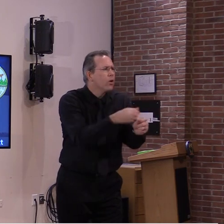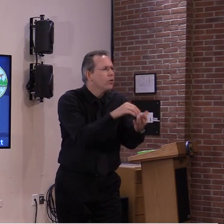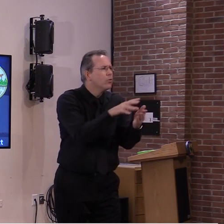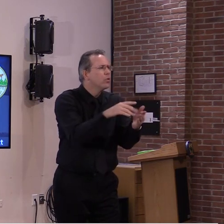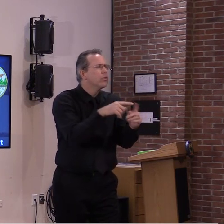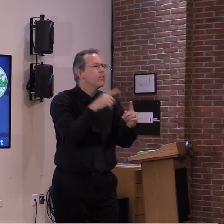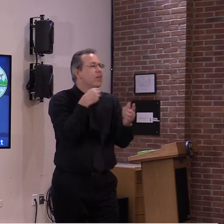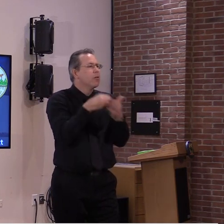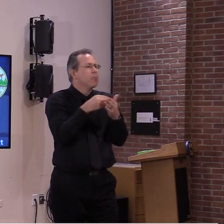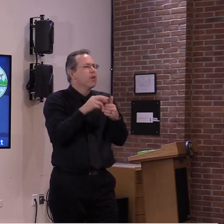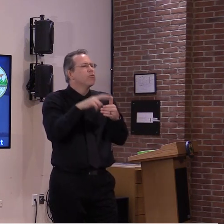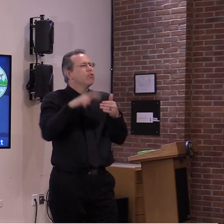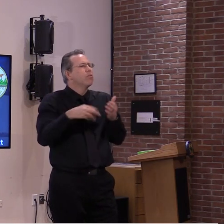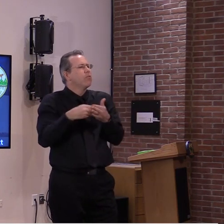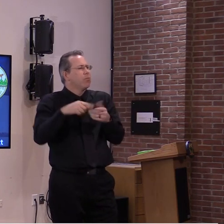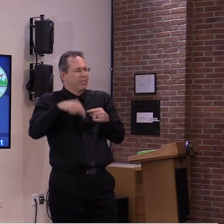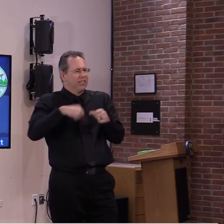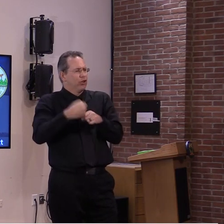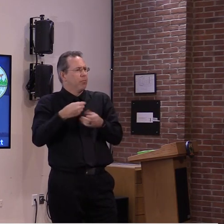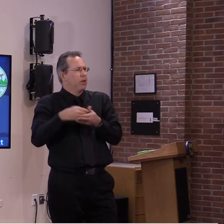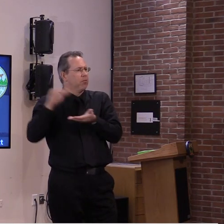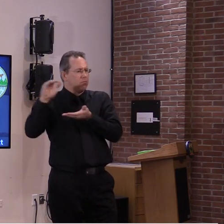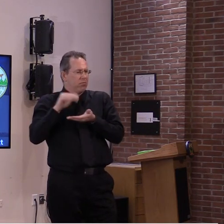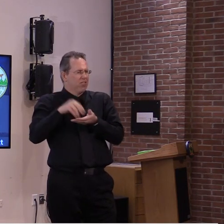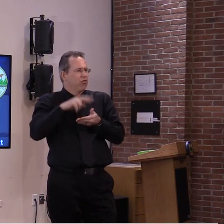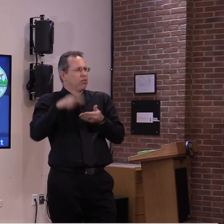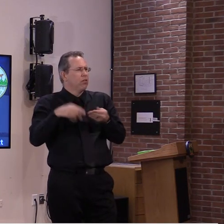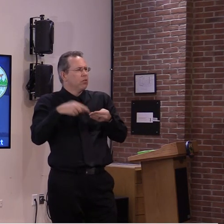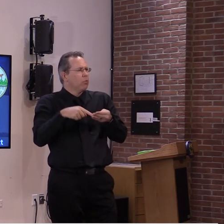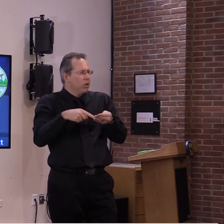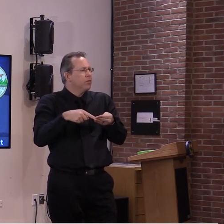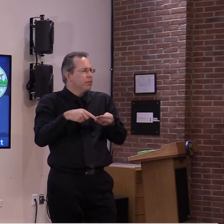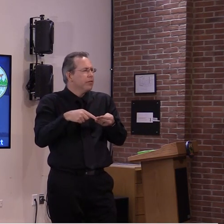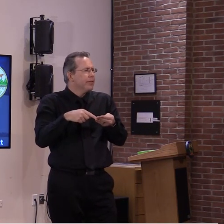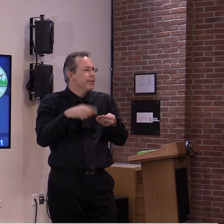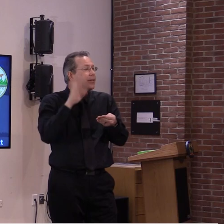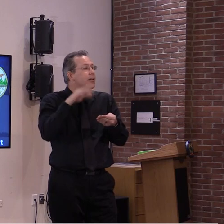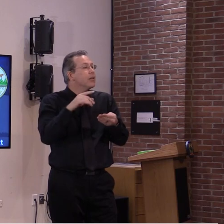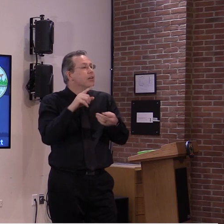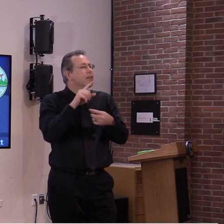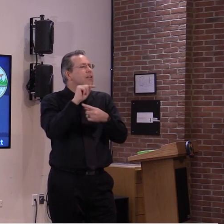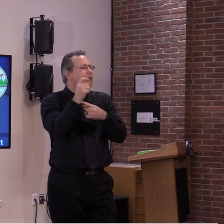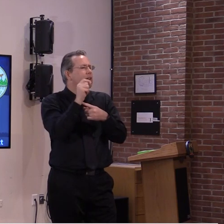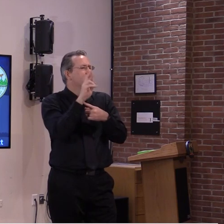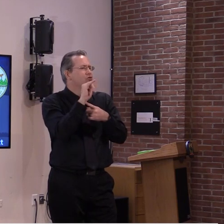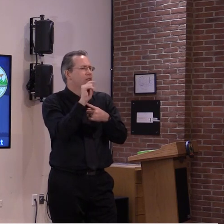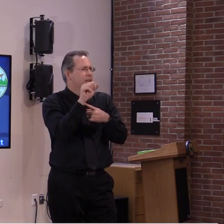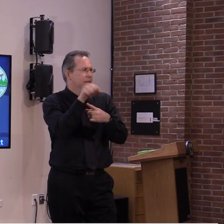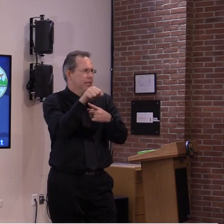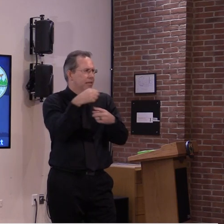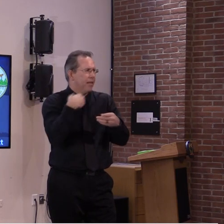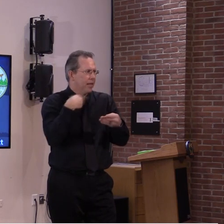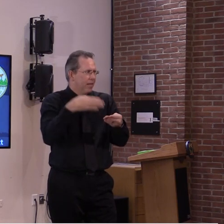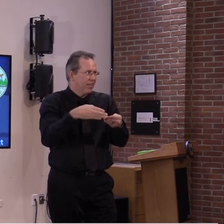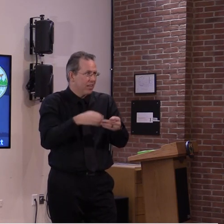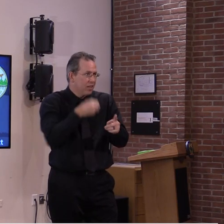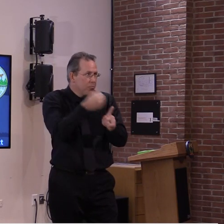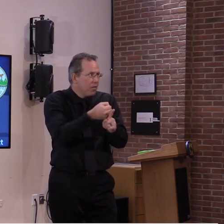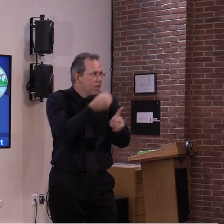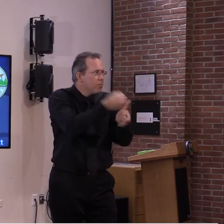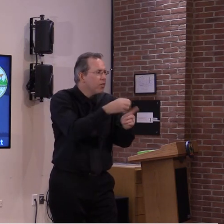their tax rate, but there's no dollars being generated in that regard. You know, what you described certainly could have happened.